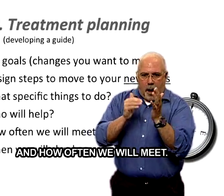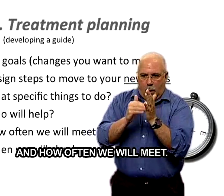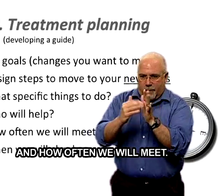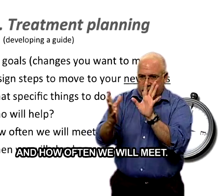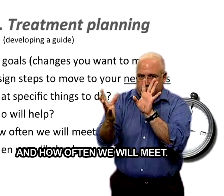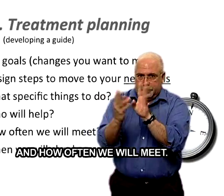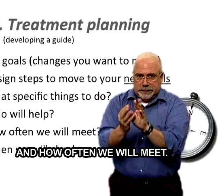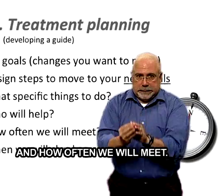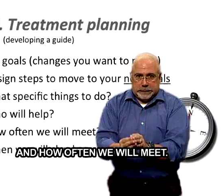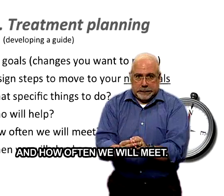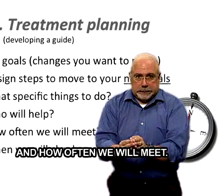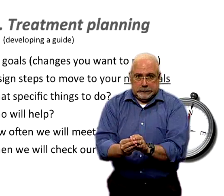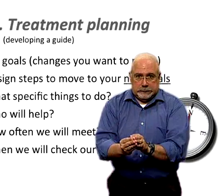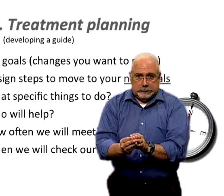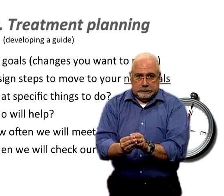meet.